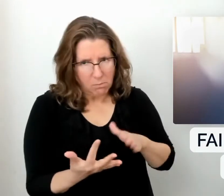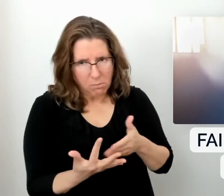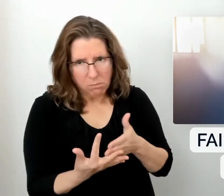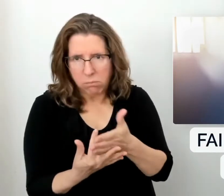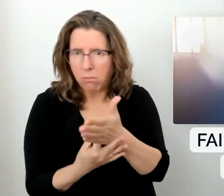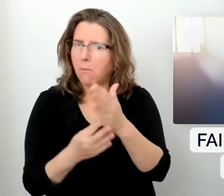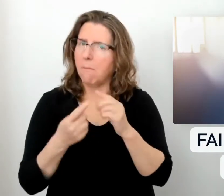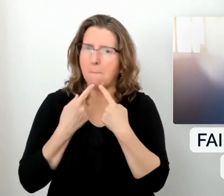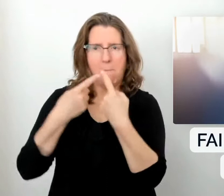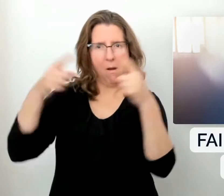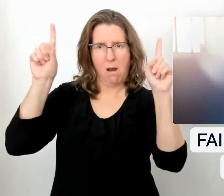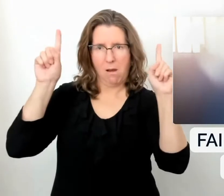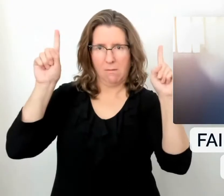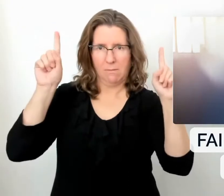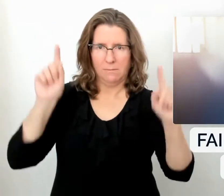struggles until they eventually make it through.